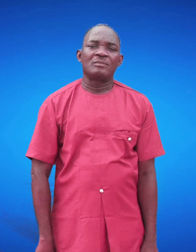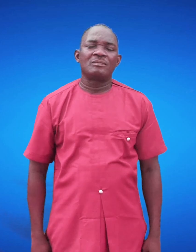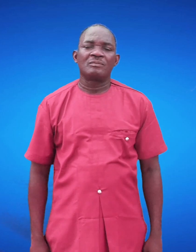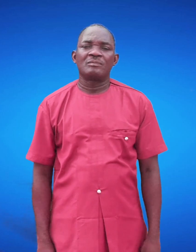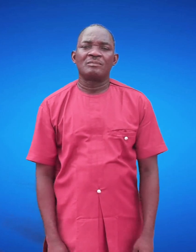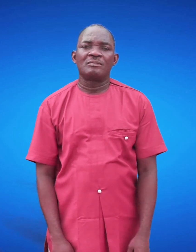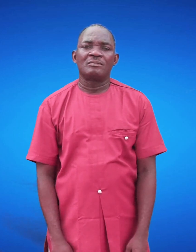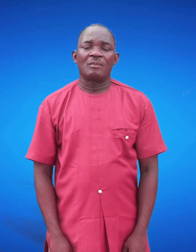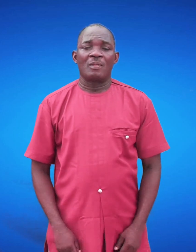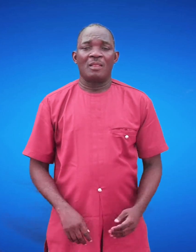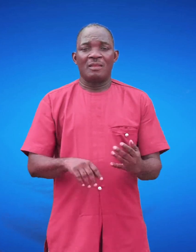5.